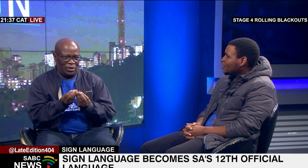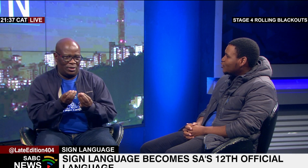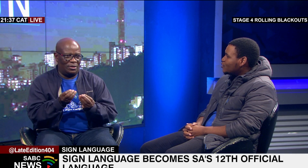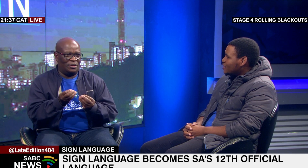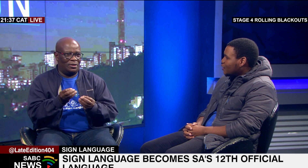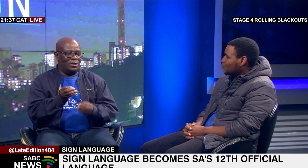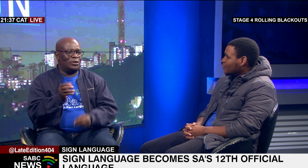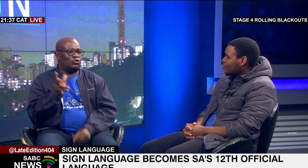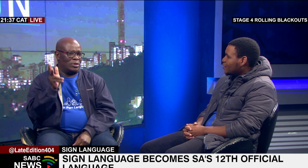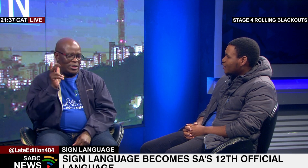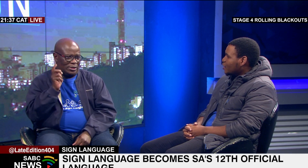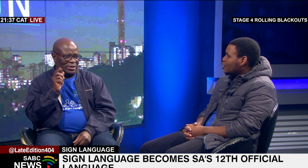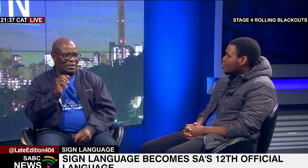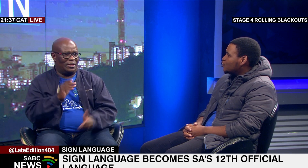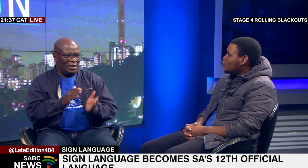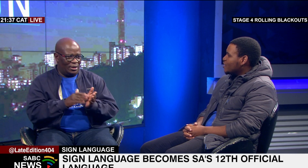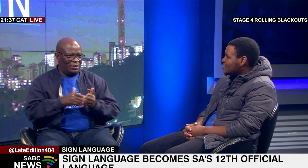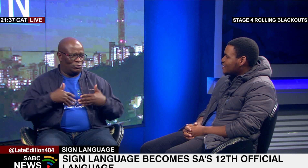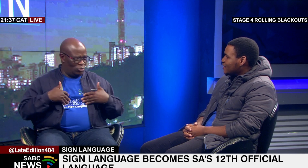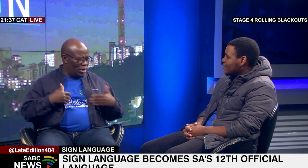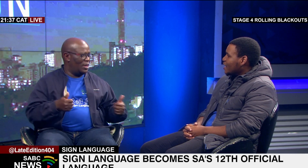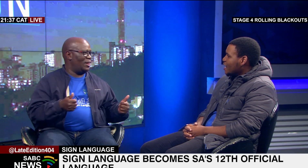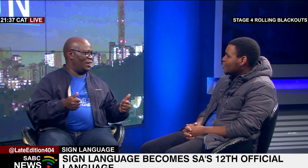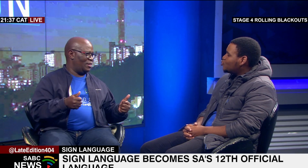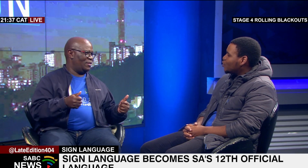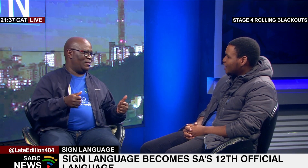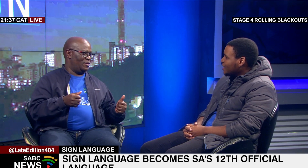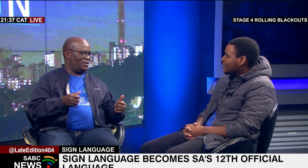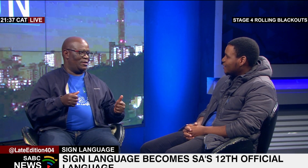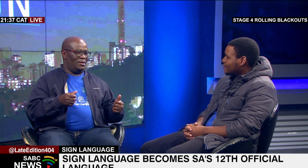need to start with is to listen and to heal.